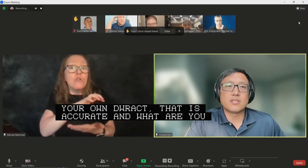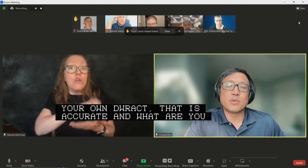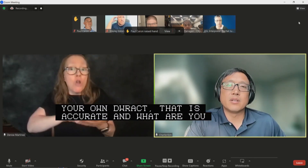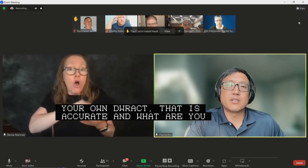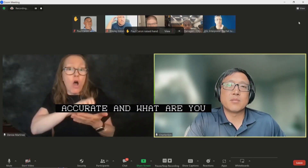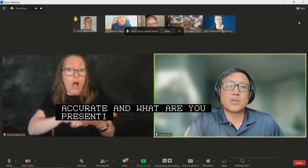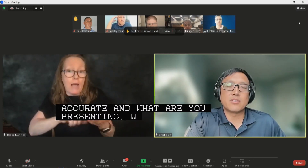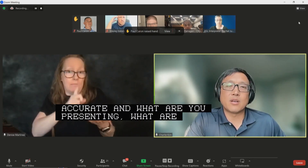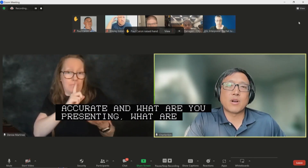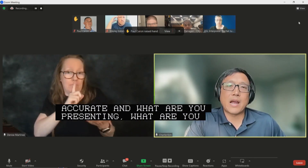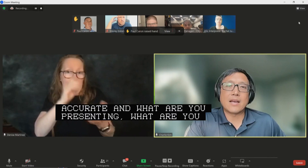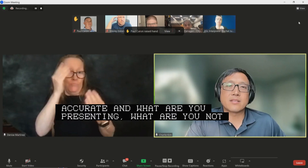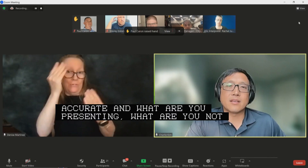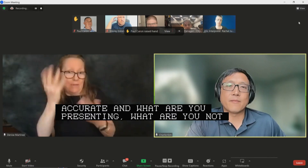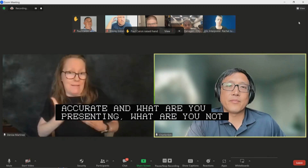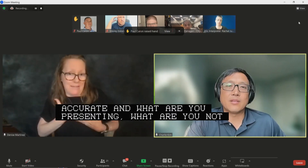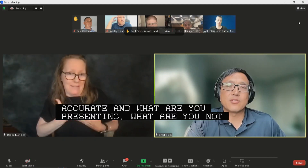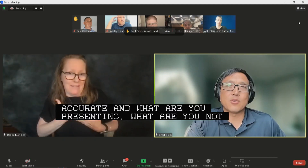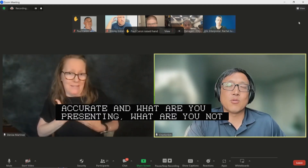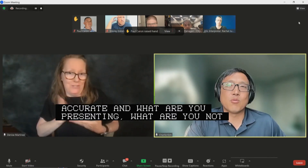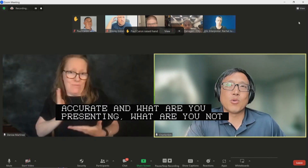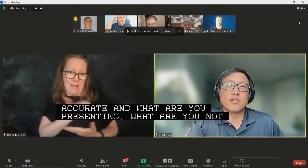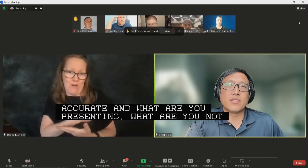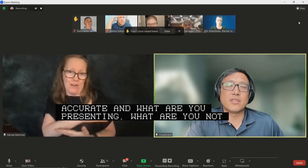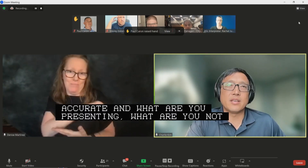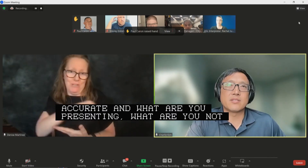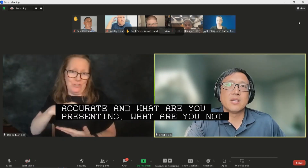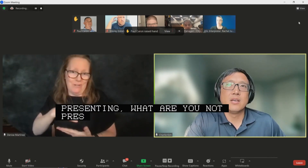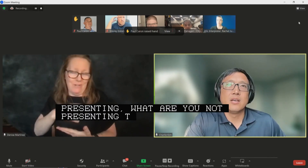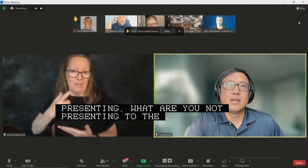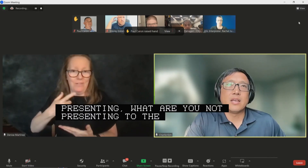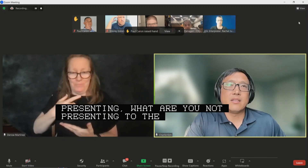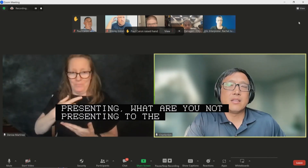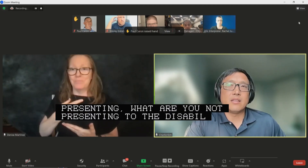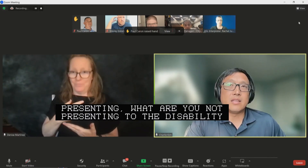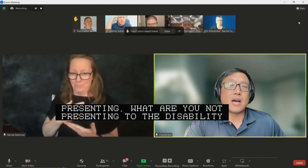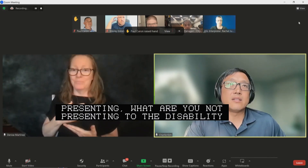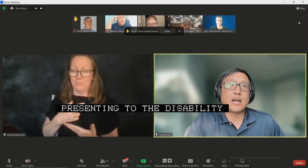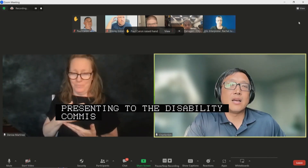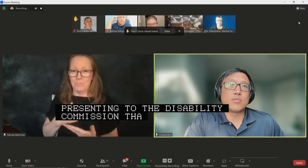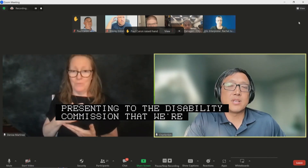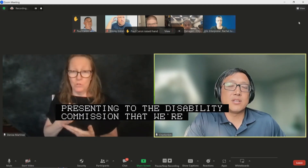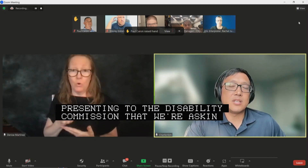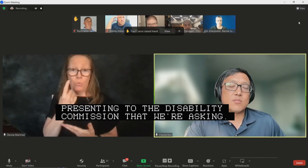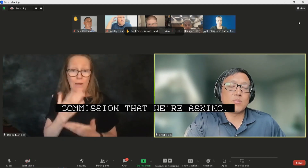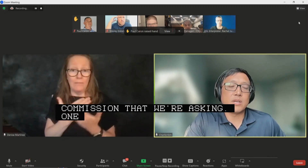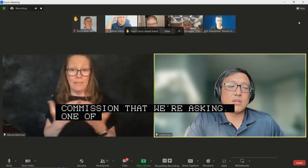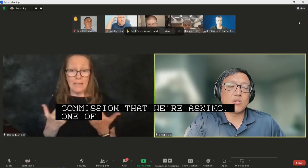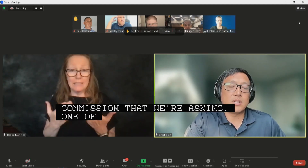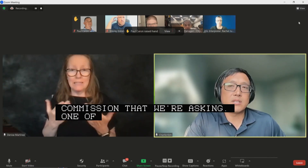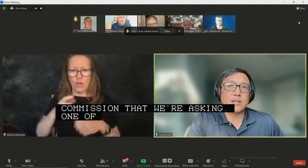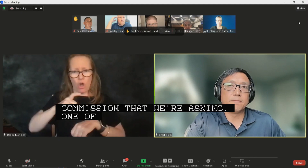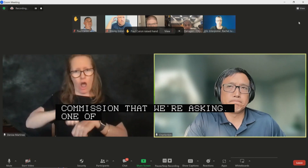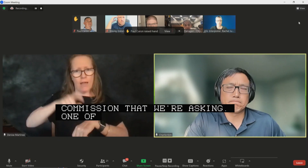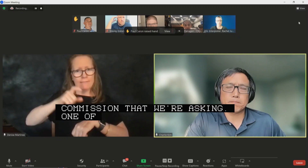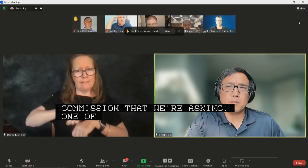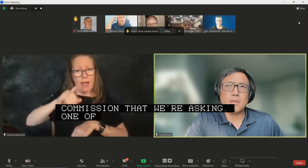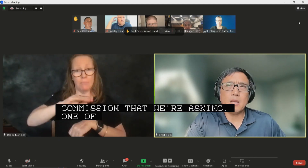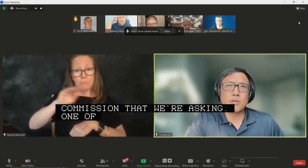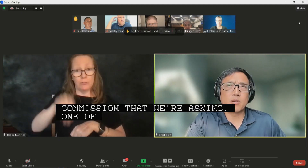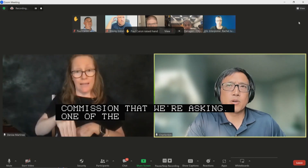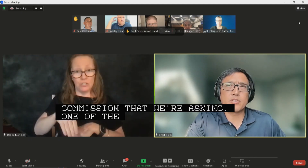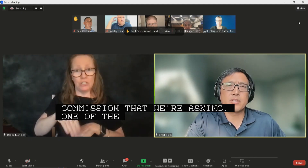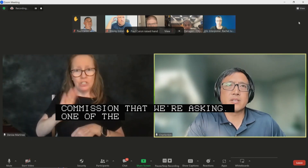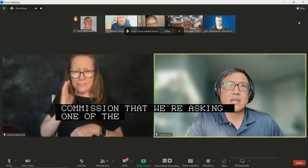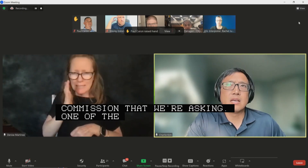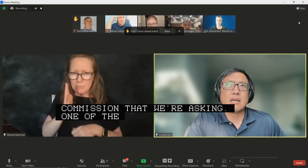the Disabilities Commission that we're asking? And so one of the things, the on-time percentage seems to be increasing,